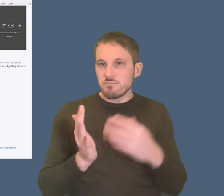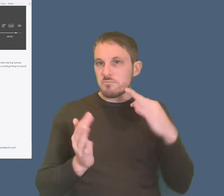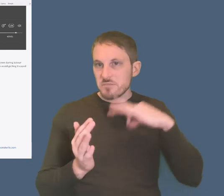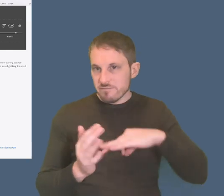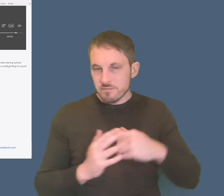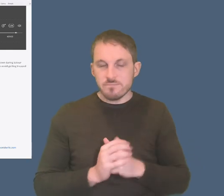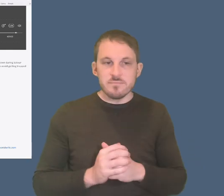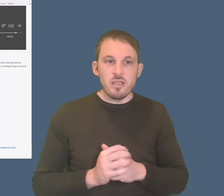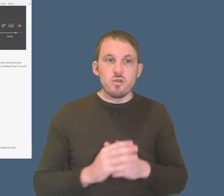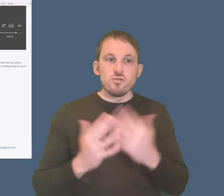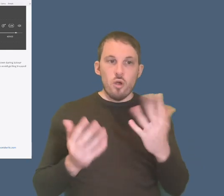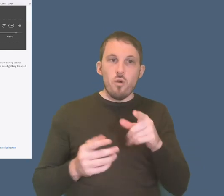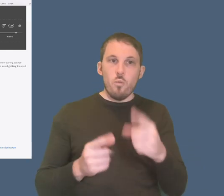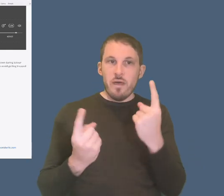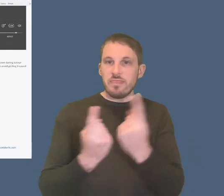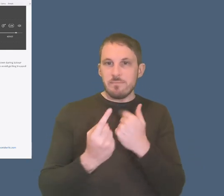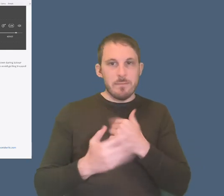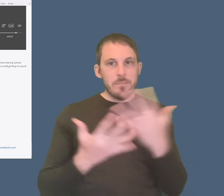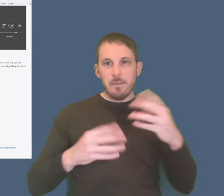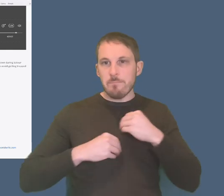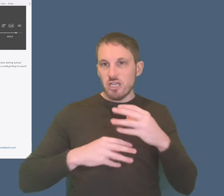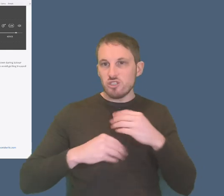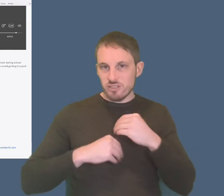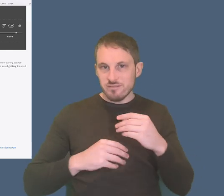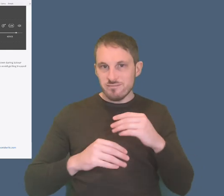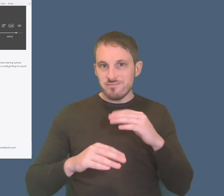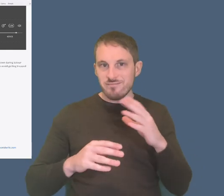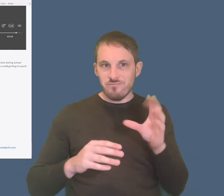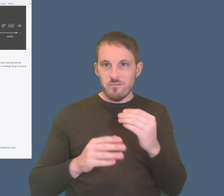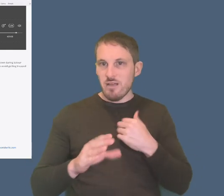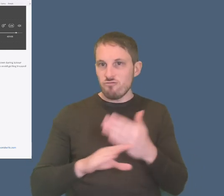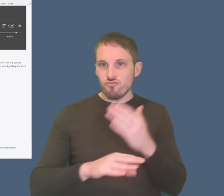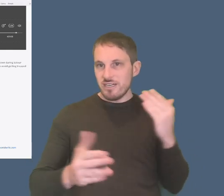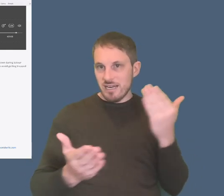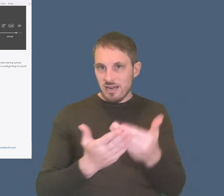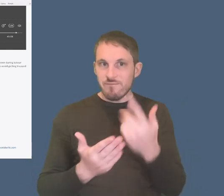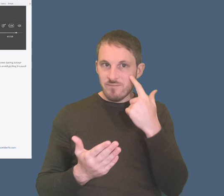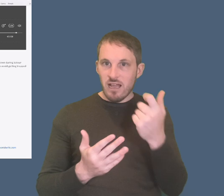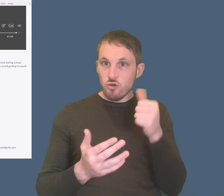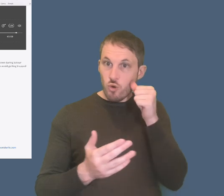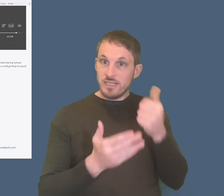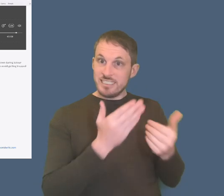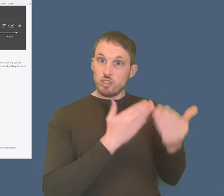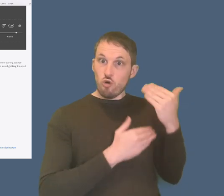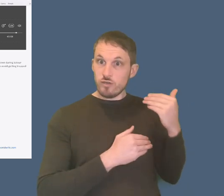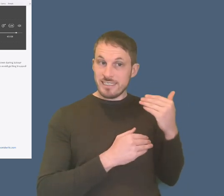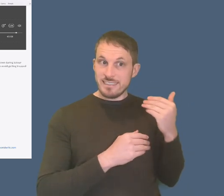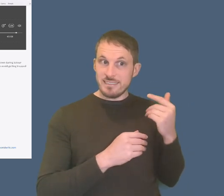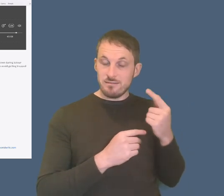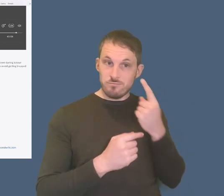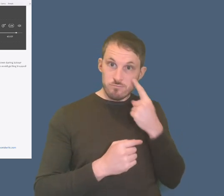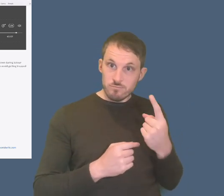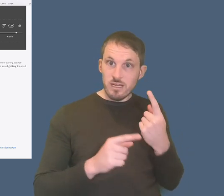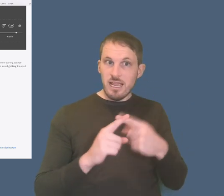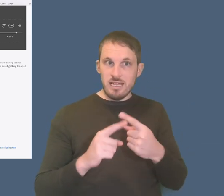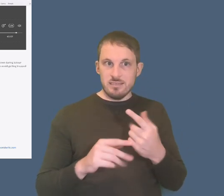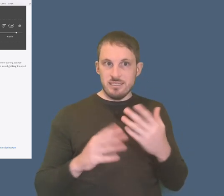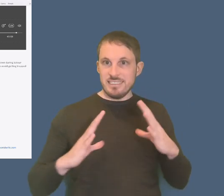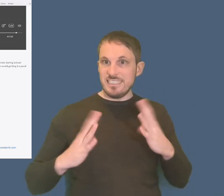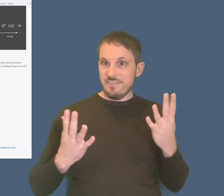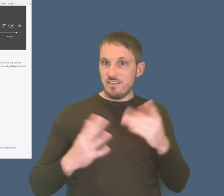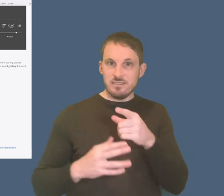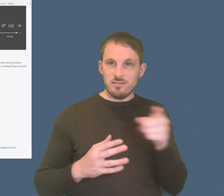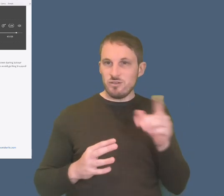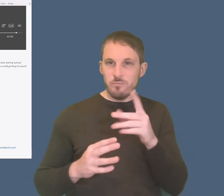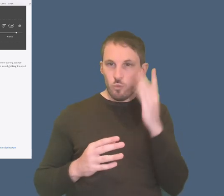since the very beginning of my career. Historically and instinctively, women do not adopt